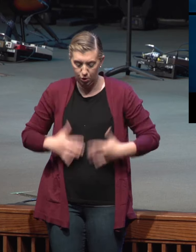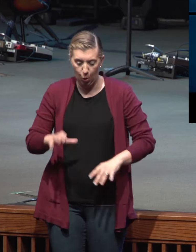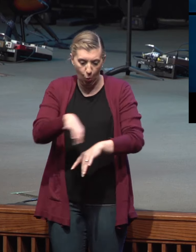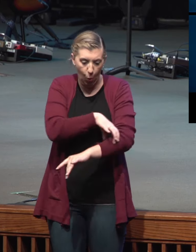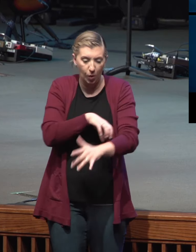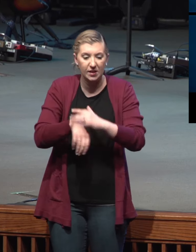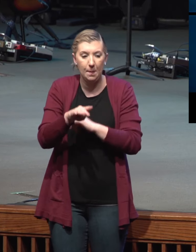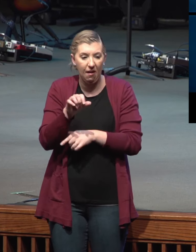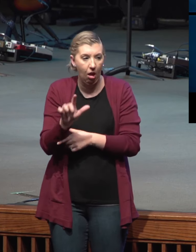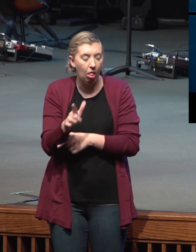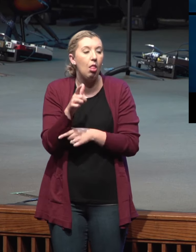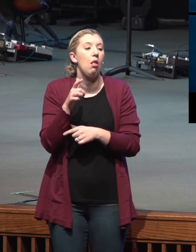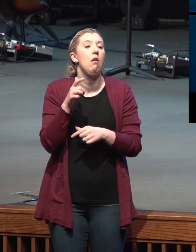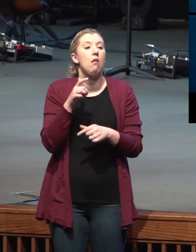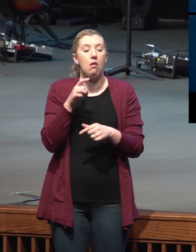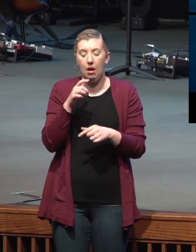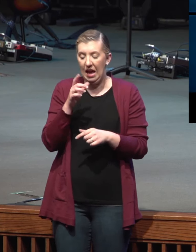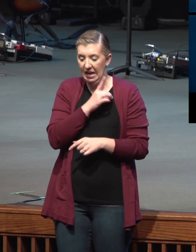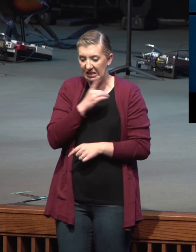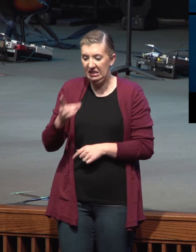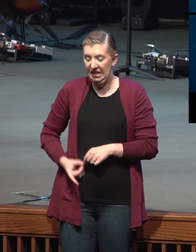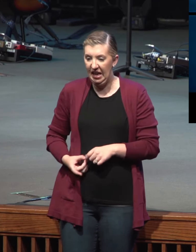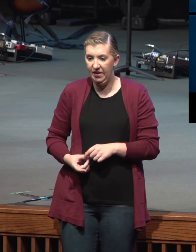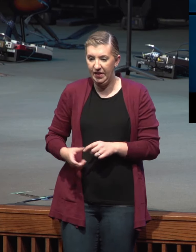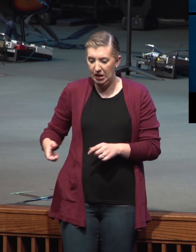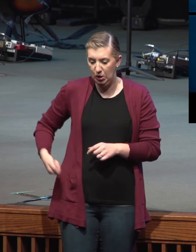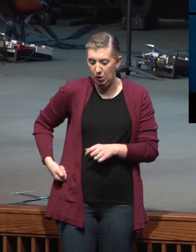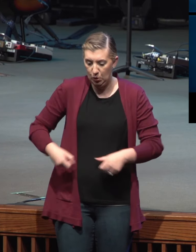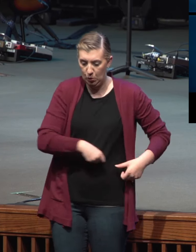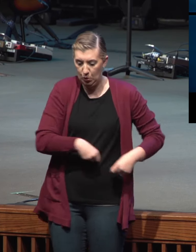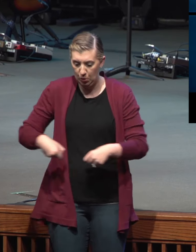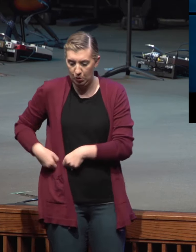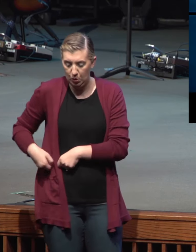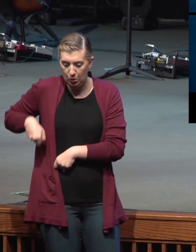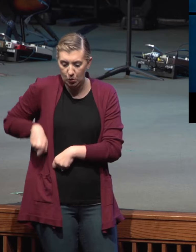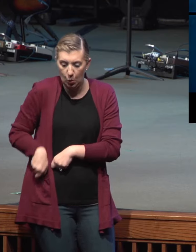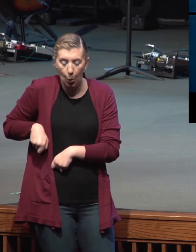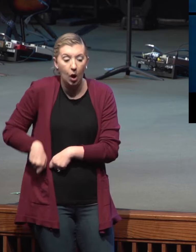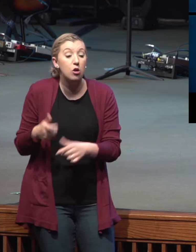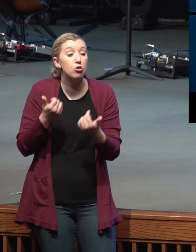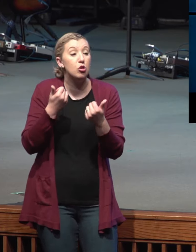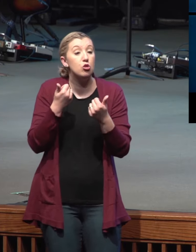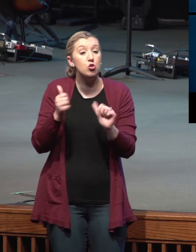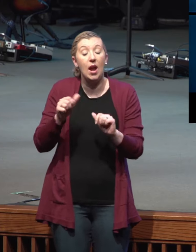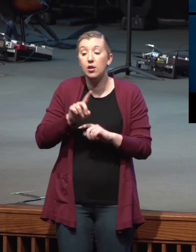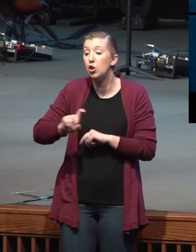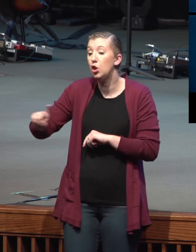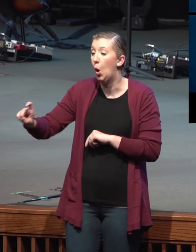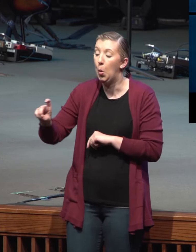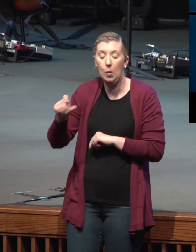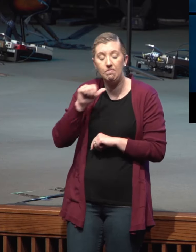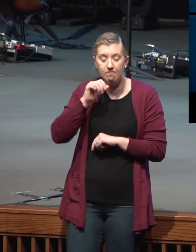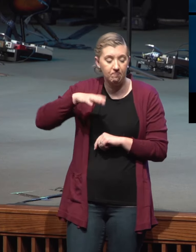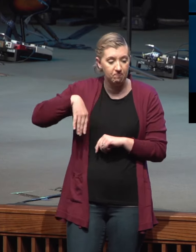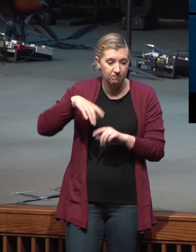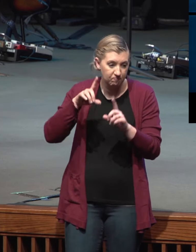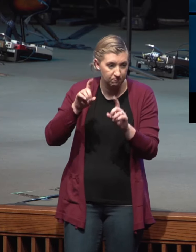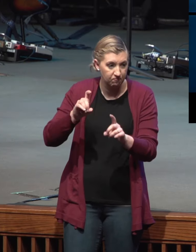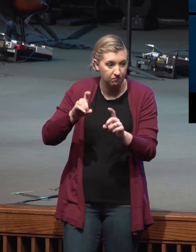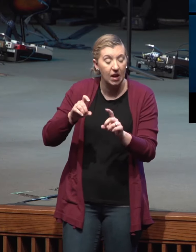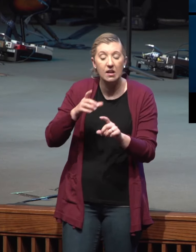of mail, and David strapped his sword over his armor. And he tried in vain to go, for he had not tested them.